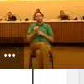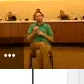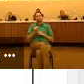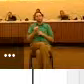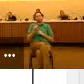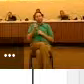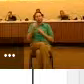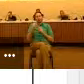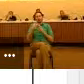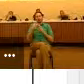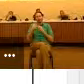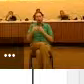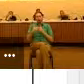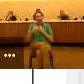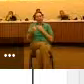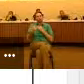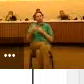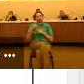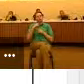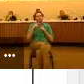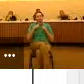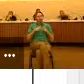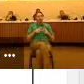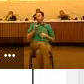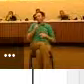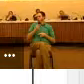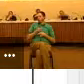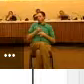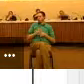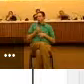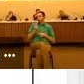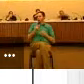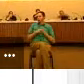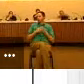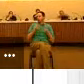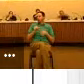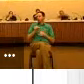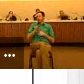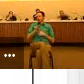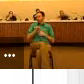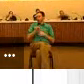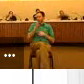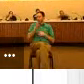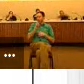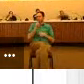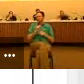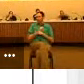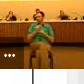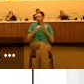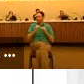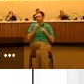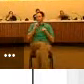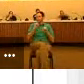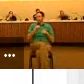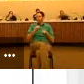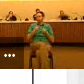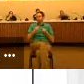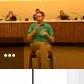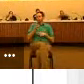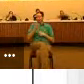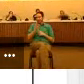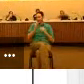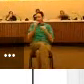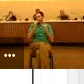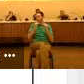Outside of the pond. Outside of the ponds, right. Okay, so how much acreage is actually buildable of that